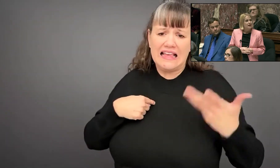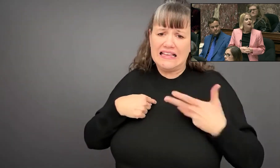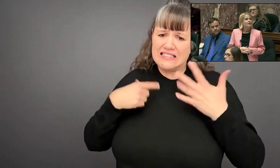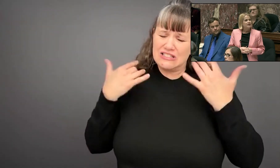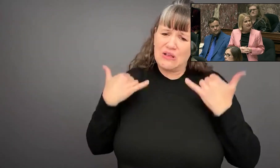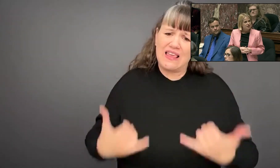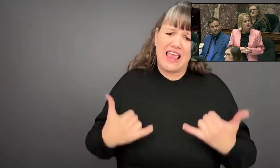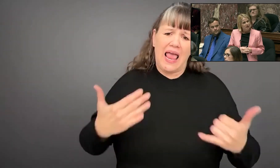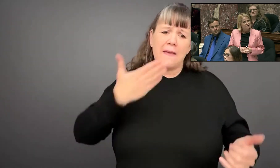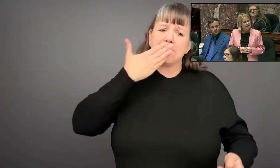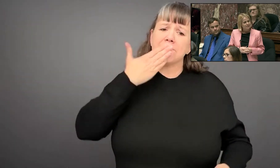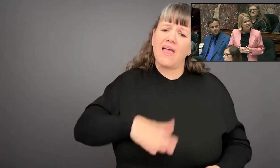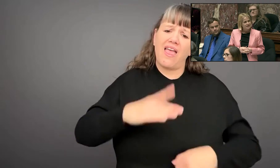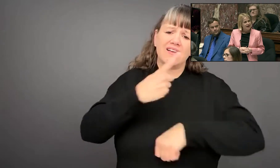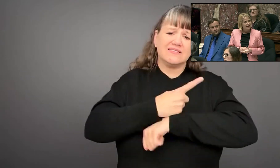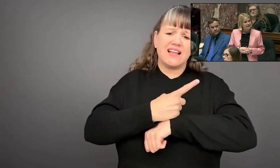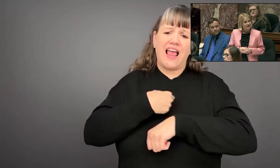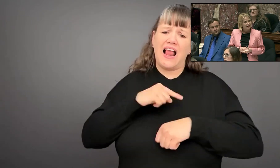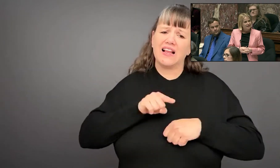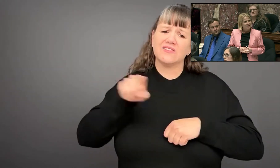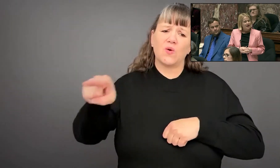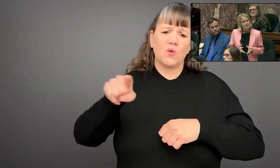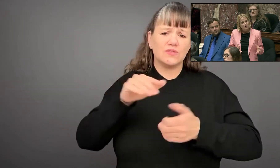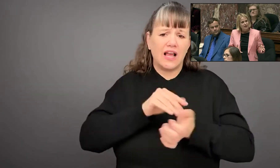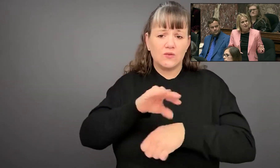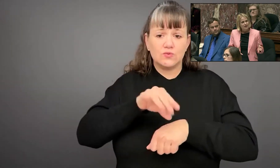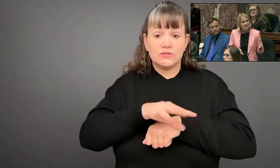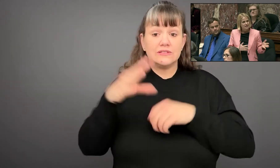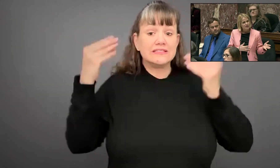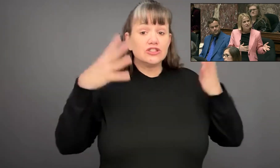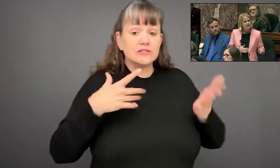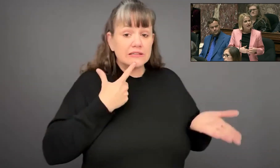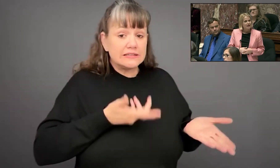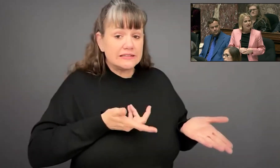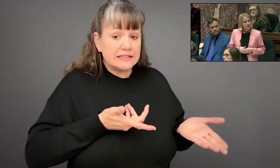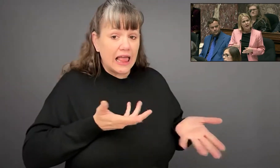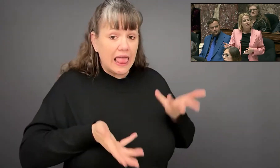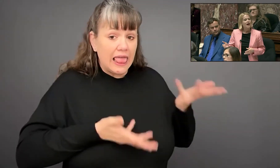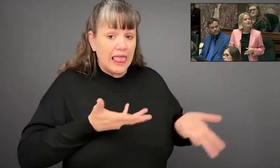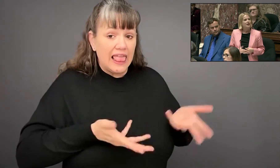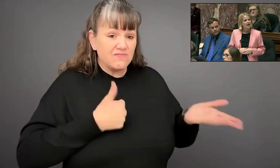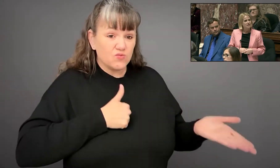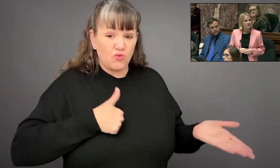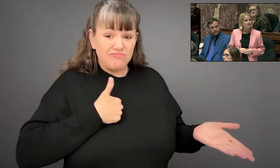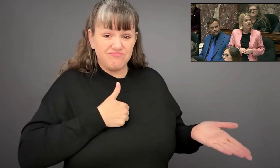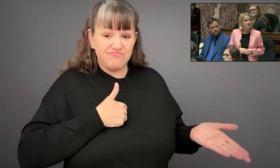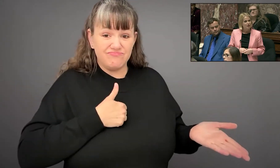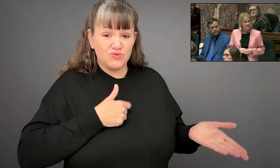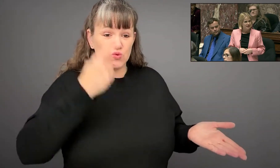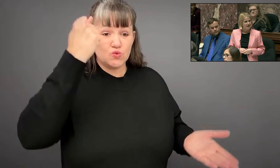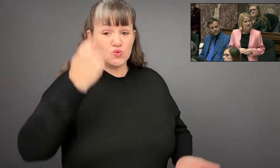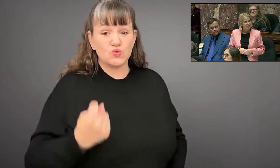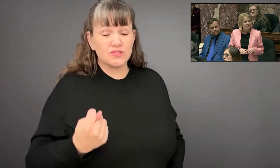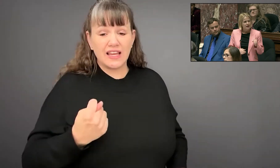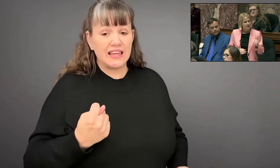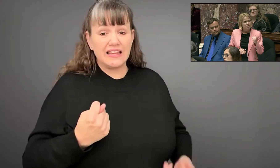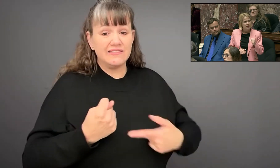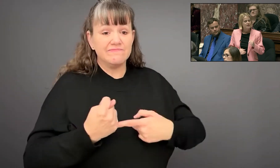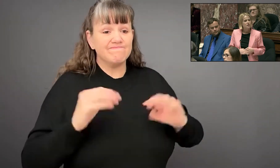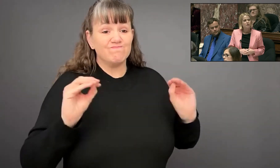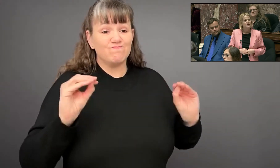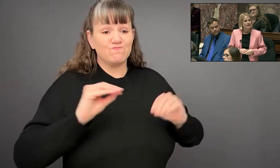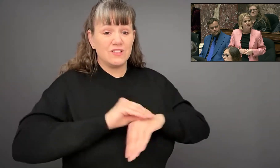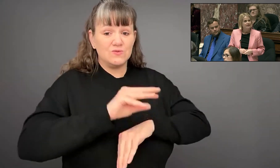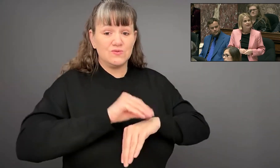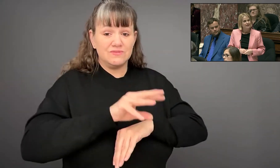counselor. And the teacher looked at him and said, I'm sorry, Lucas, it's Tuesday. We don't have your counselor till Thursday. Can you